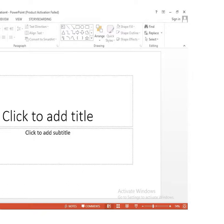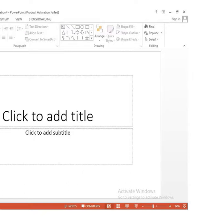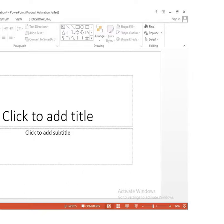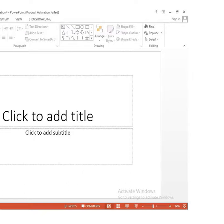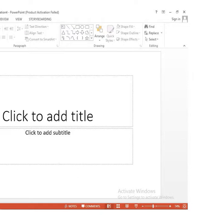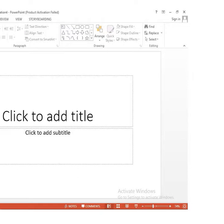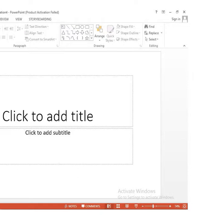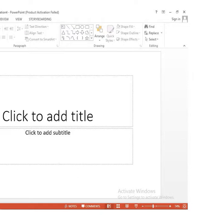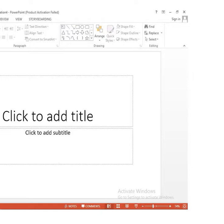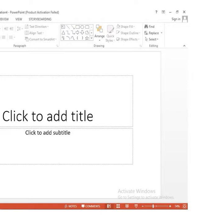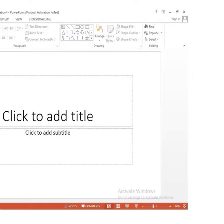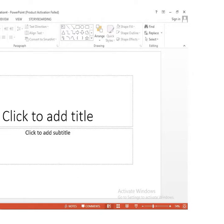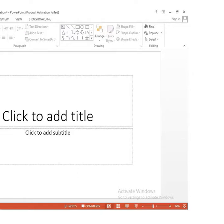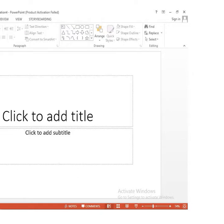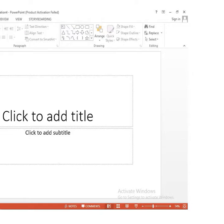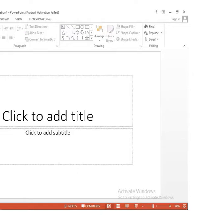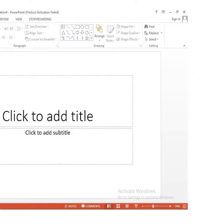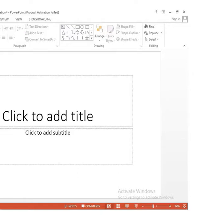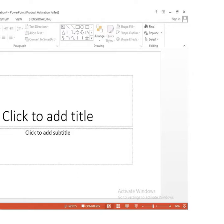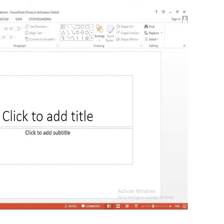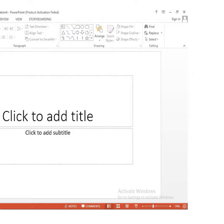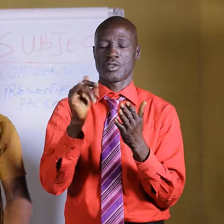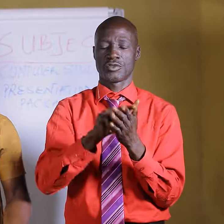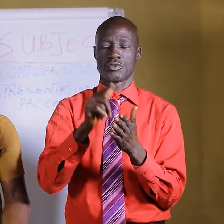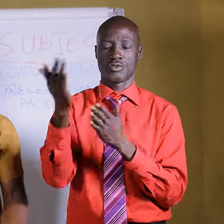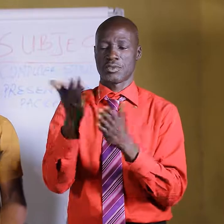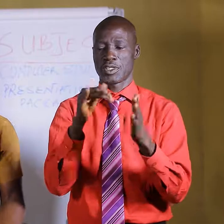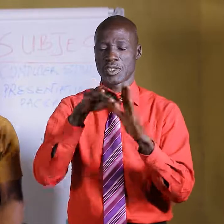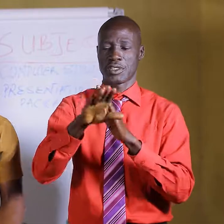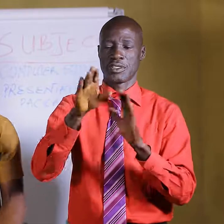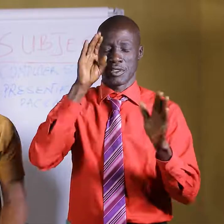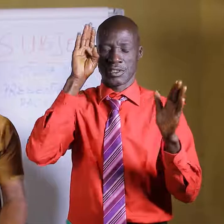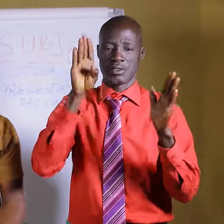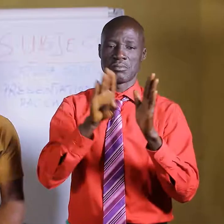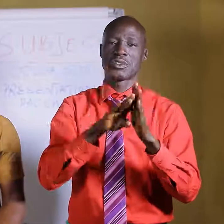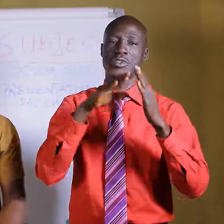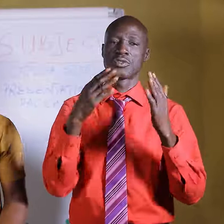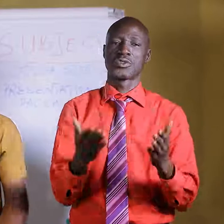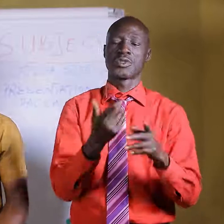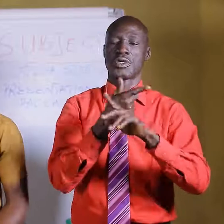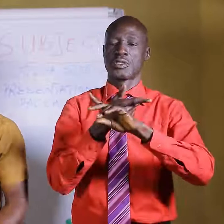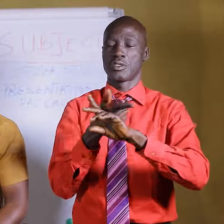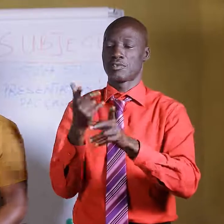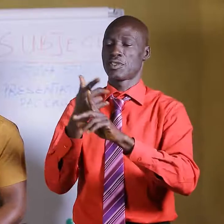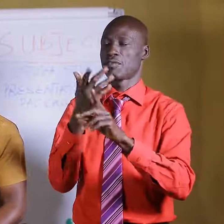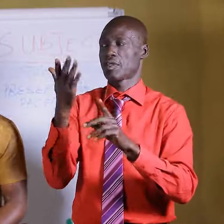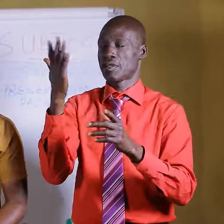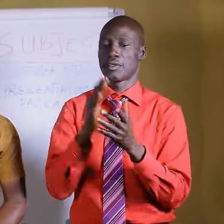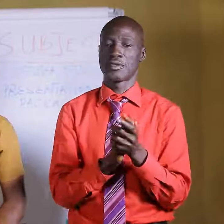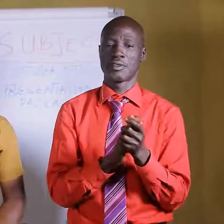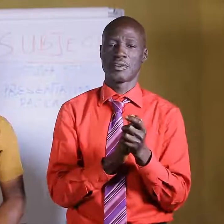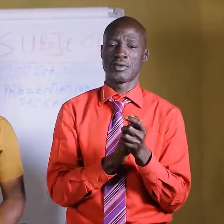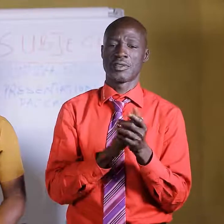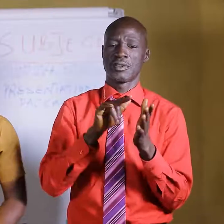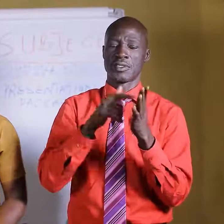go further, it gives you option to bring in picture, charts, and so on and so forth. So